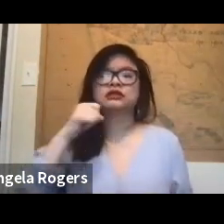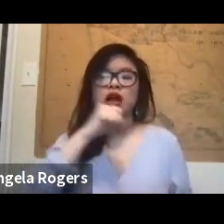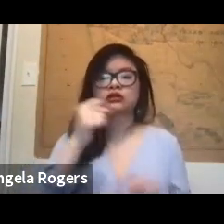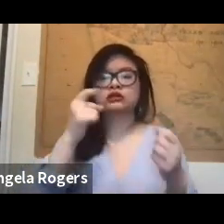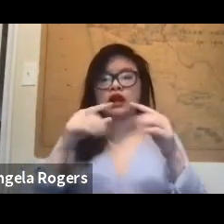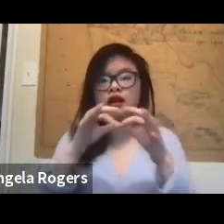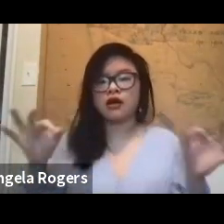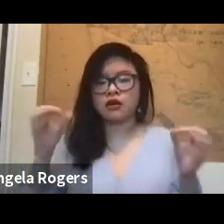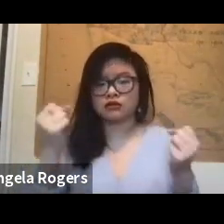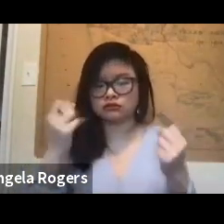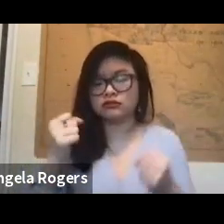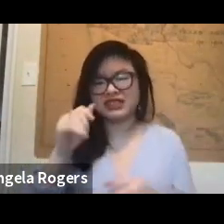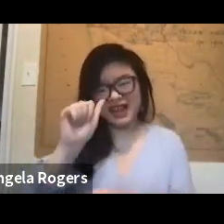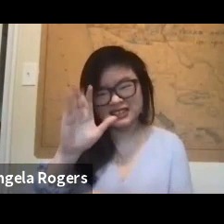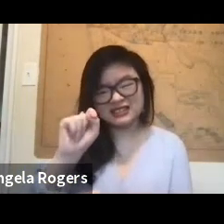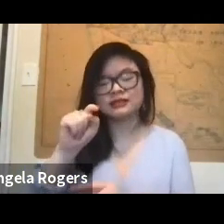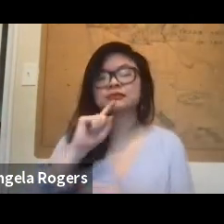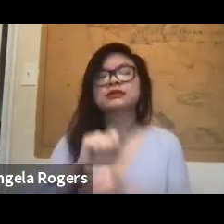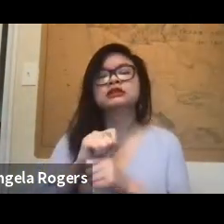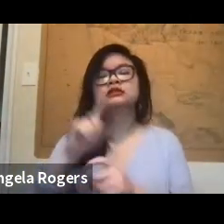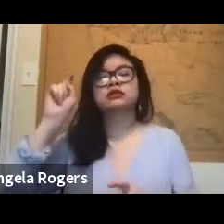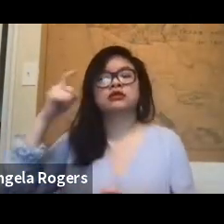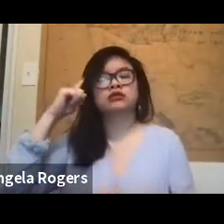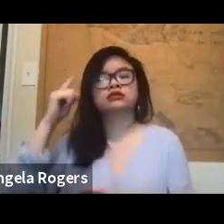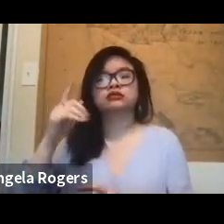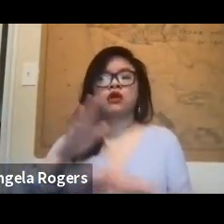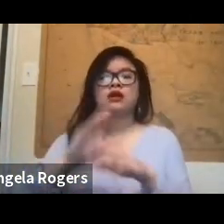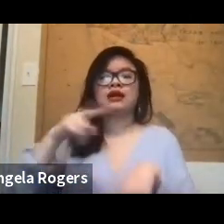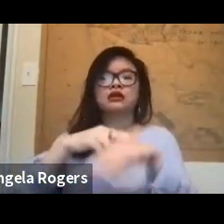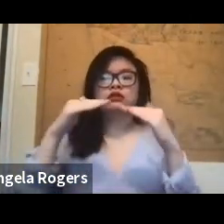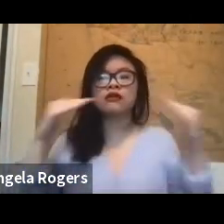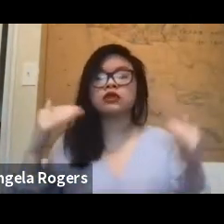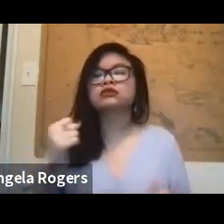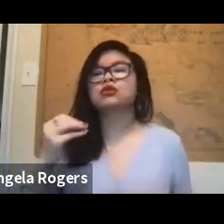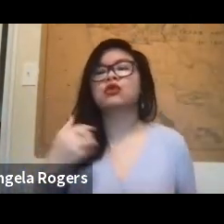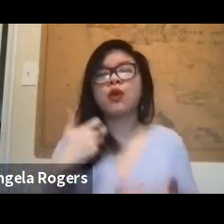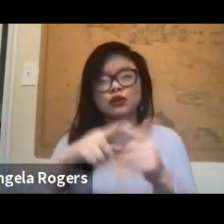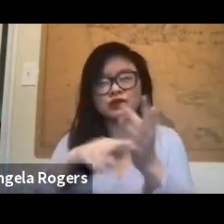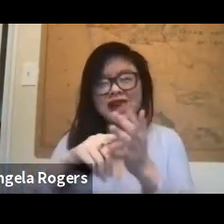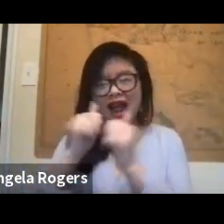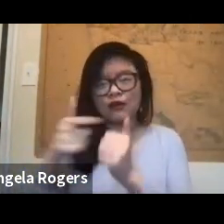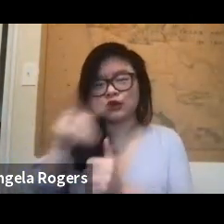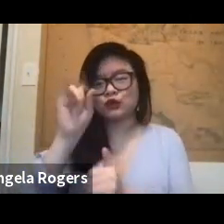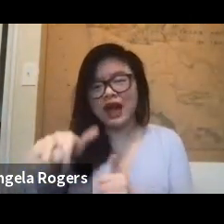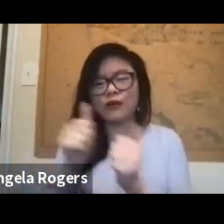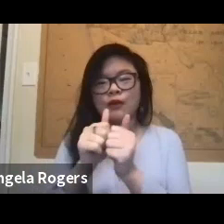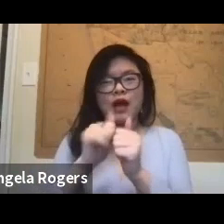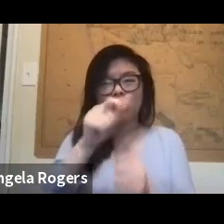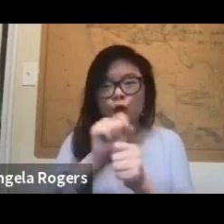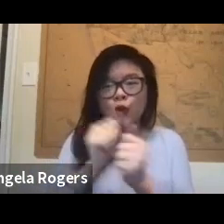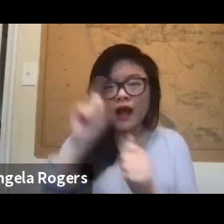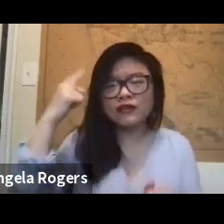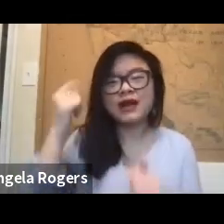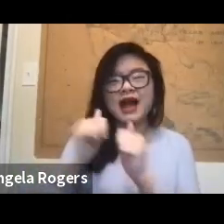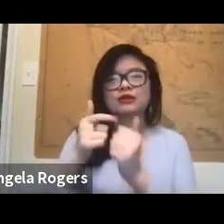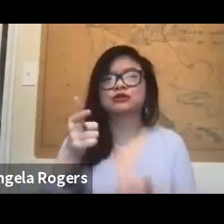recognize that Taiwan has their own sign language. So Taiwanese sign language is used is recognized